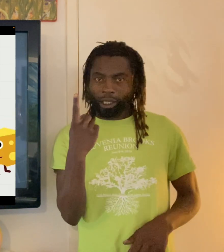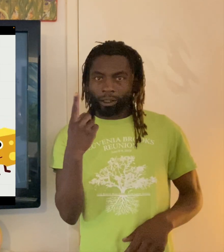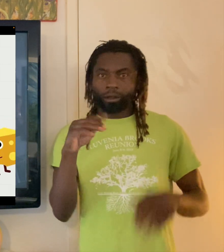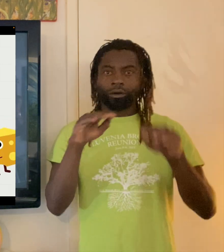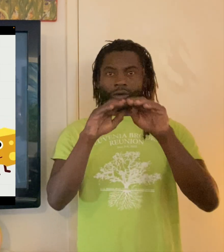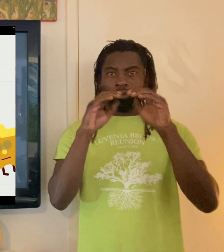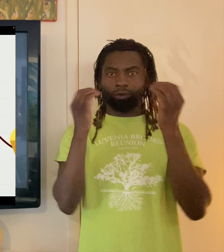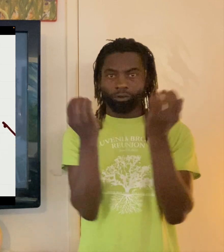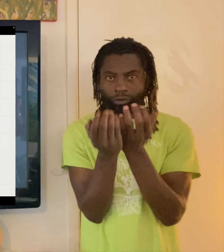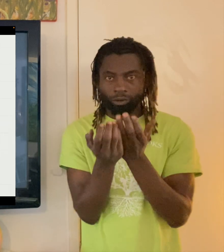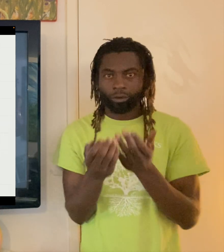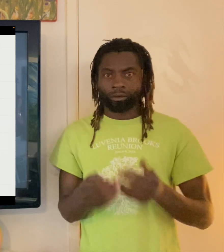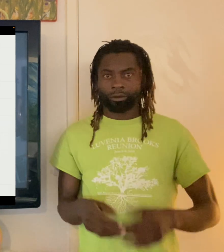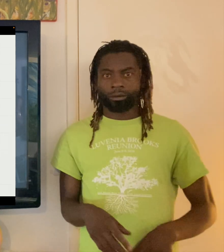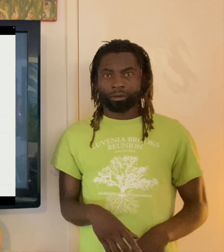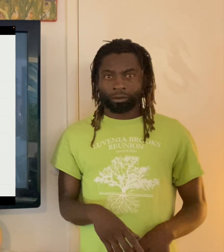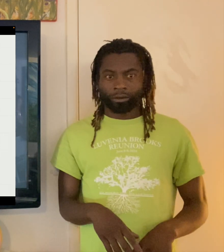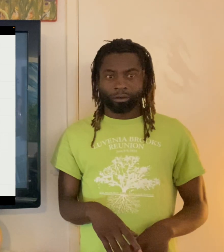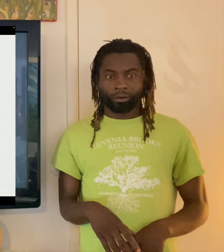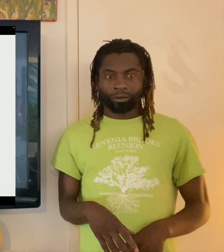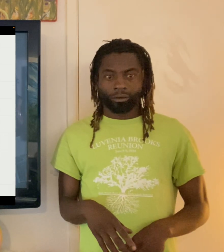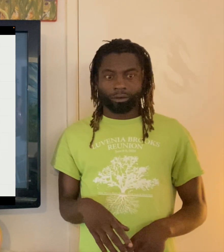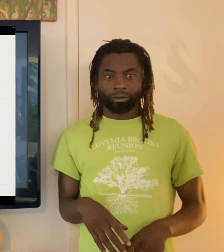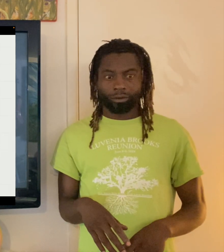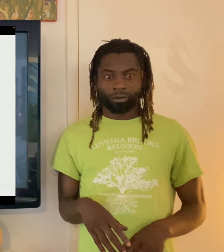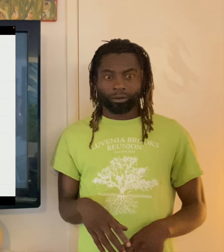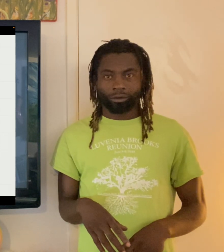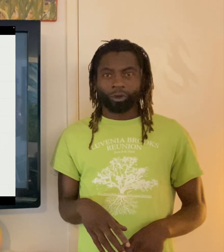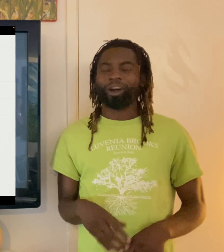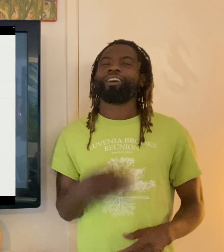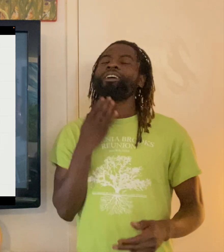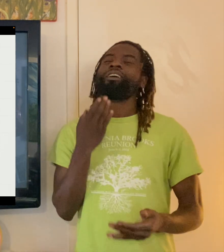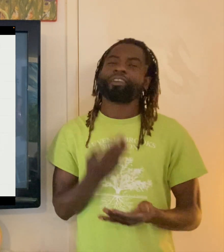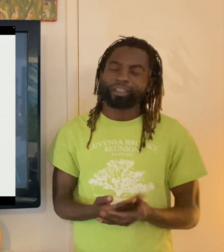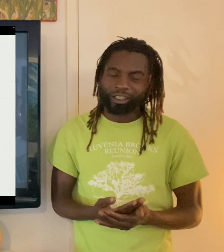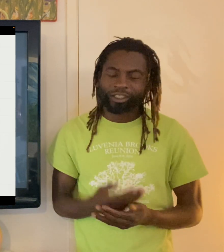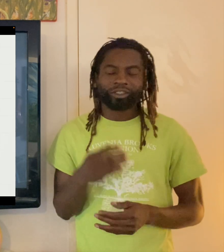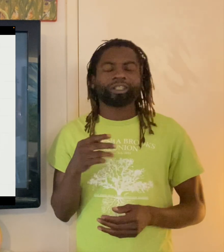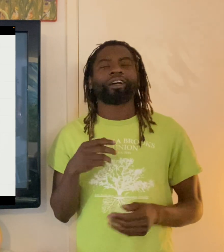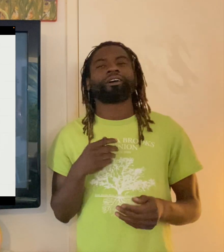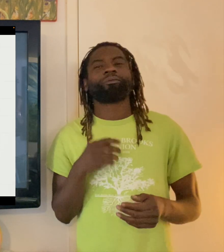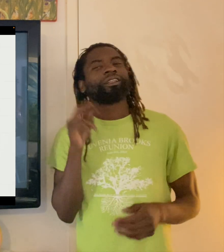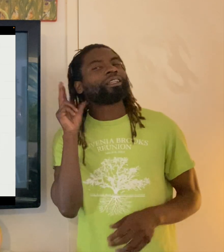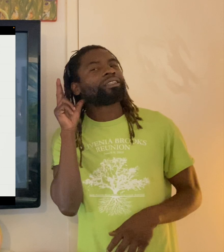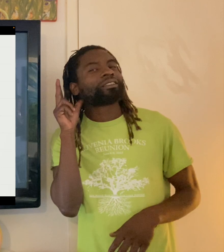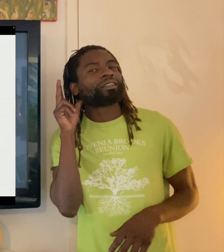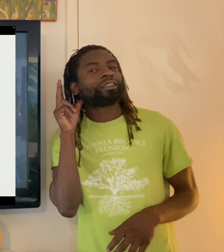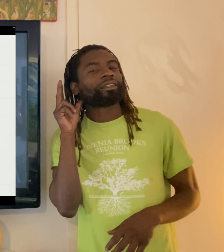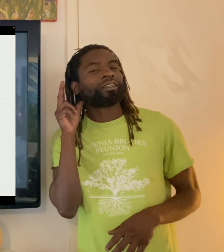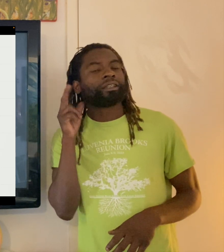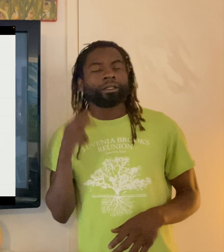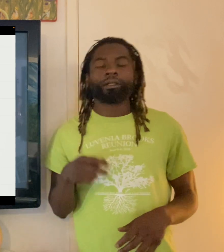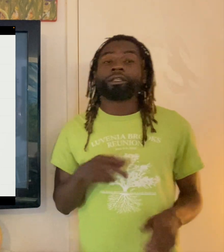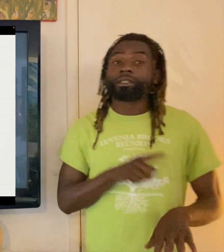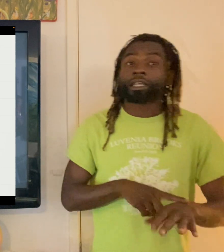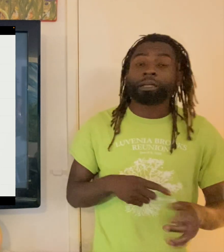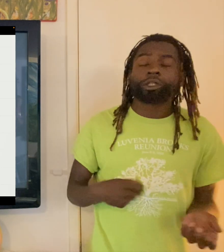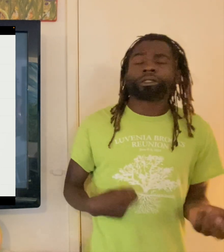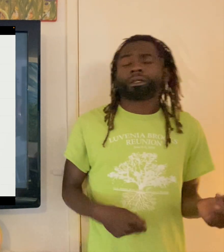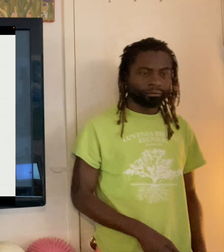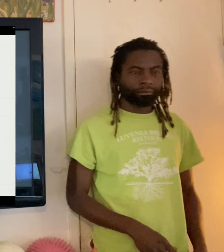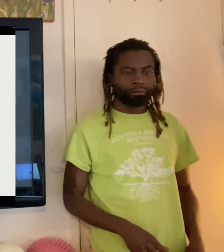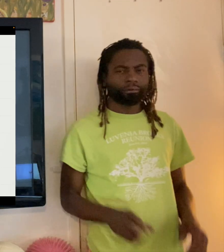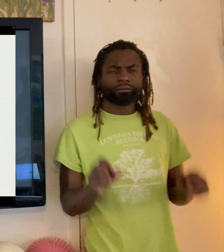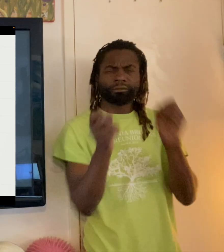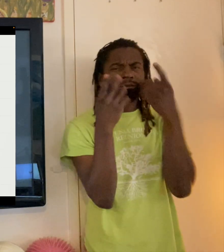whole. Phew, you did such a good job listening. It is now time to sing a song. Okay, that's